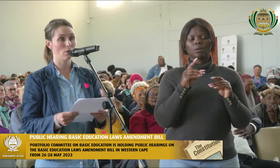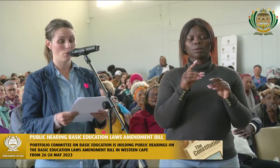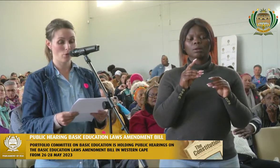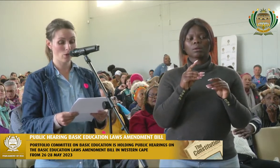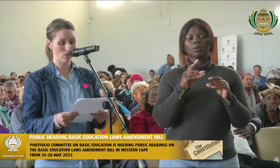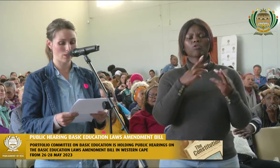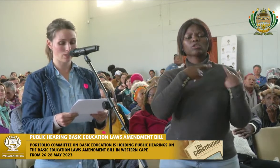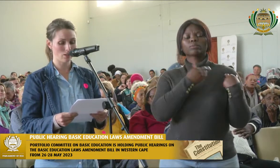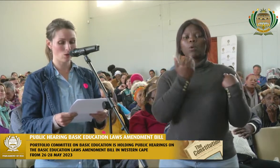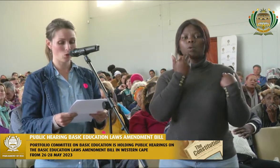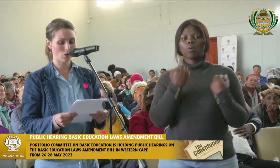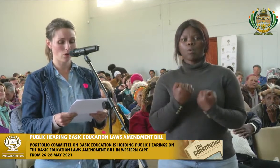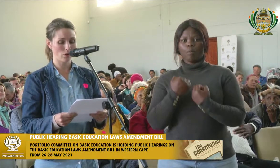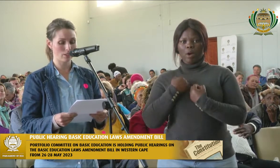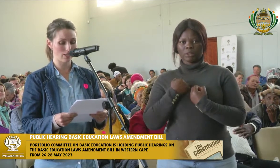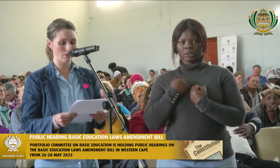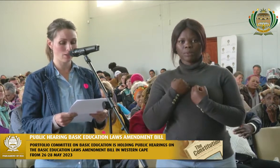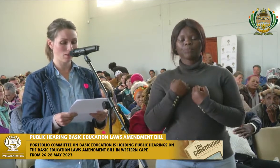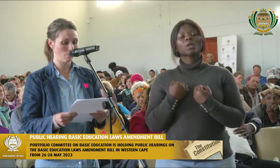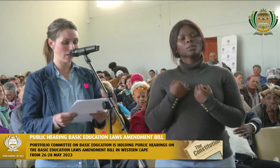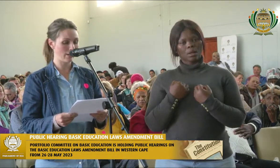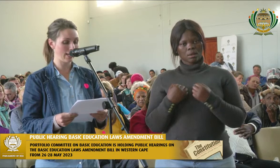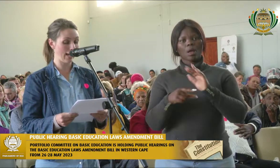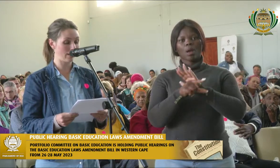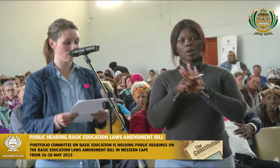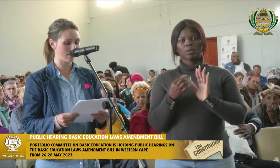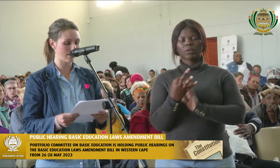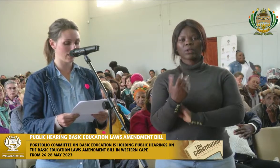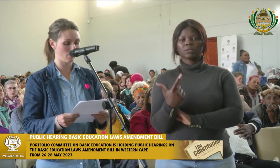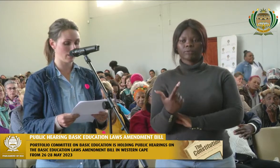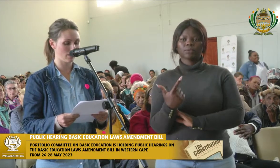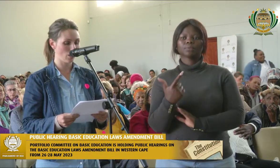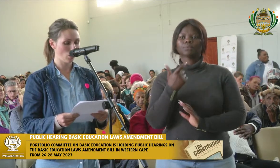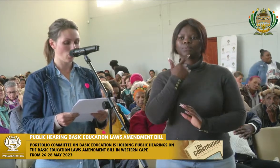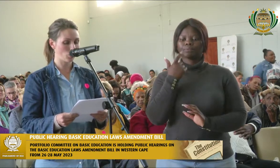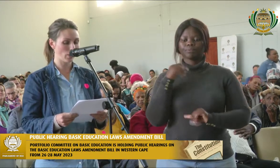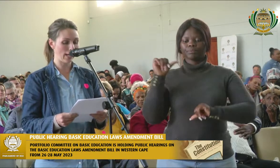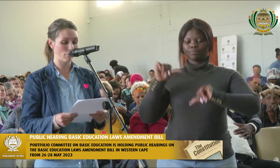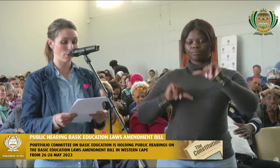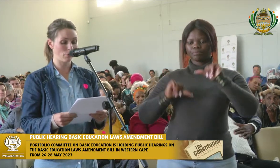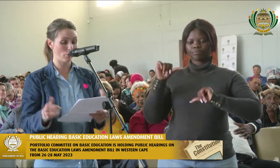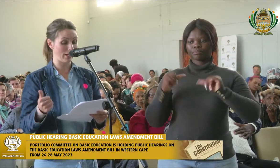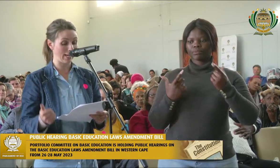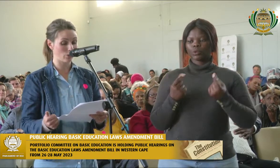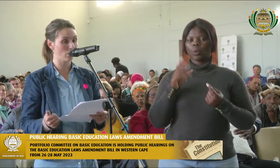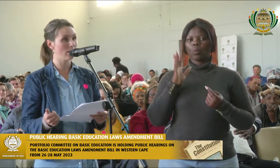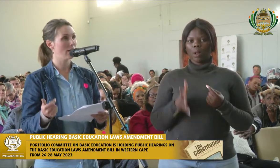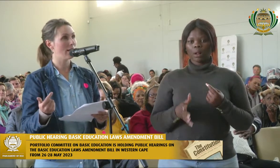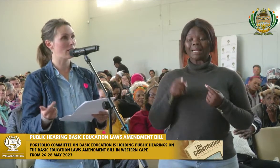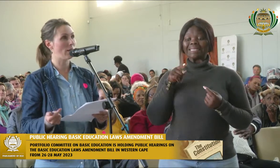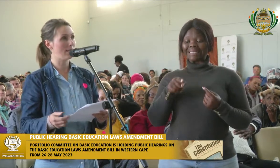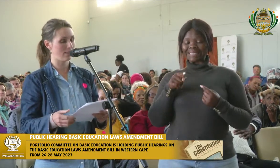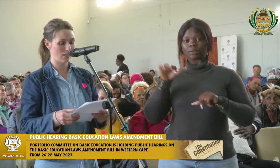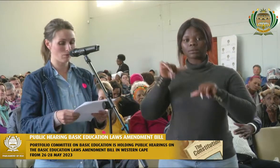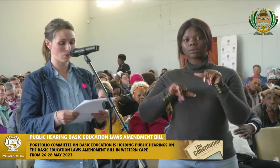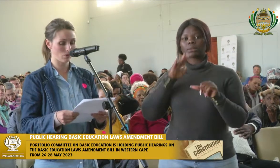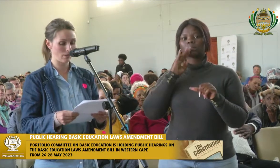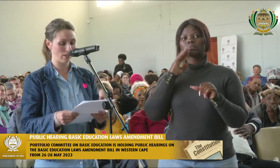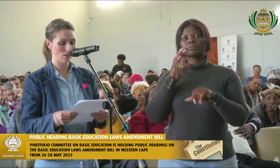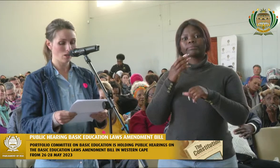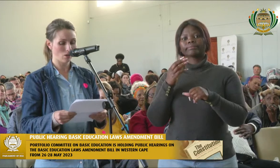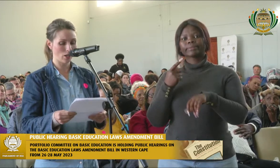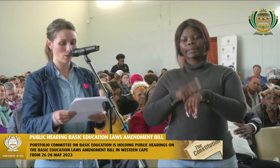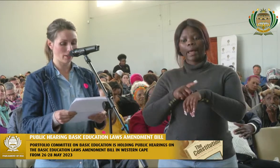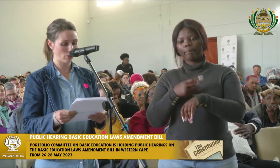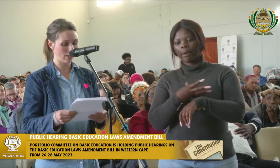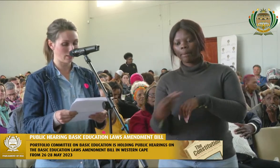parents versus Clause 37, merely an annual assessment which will have both a financial as well as a time